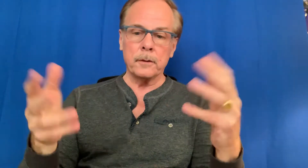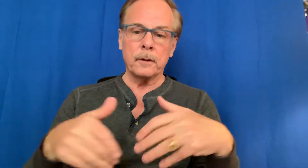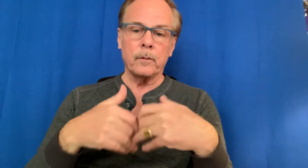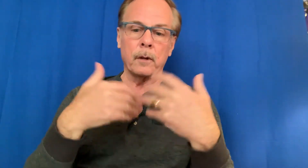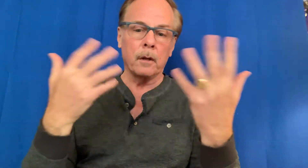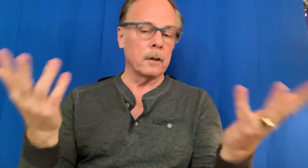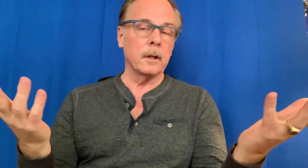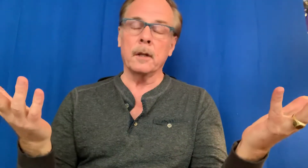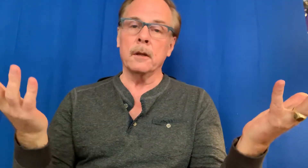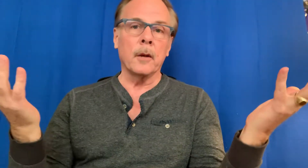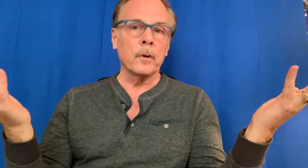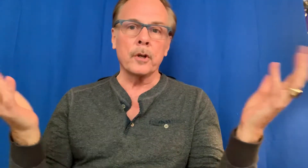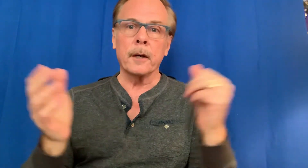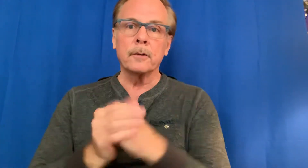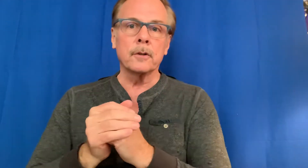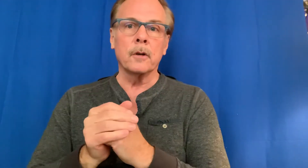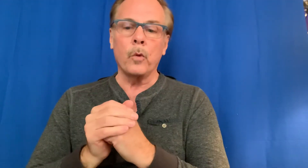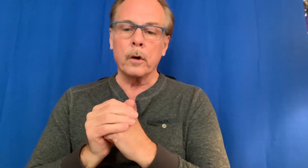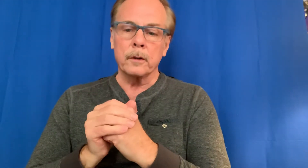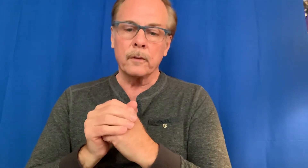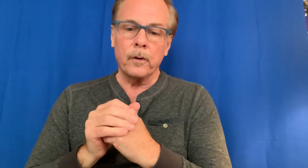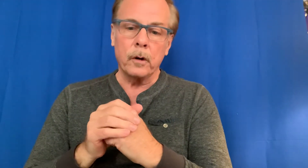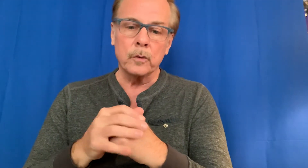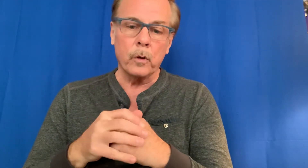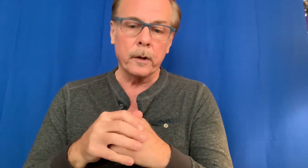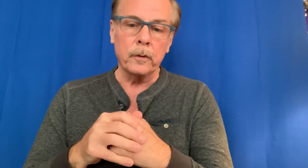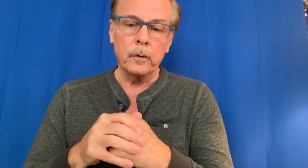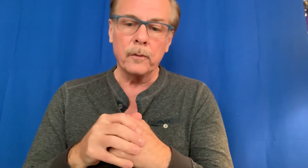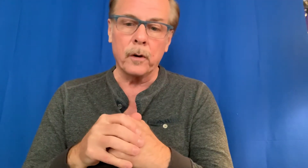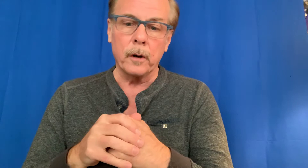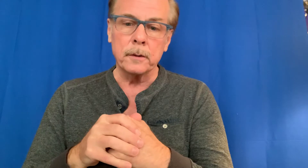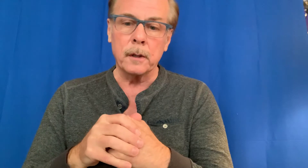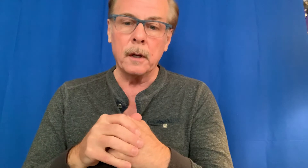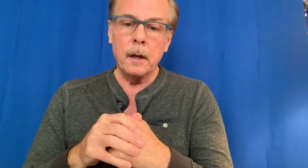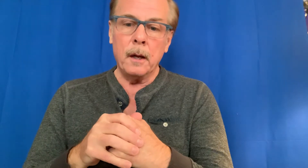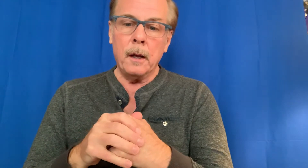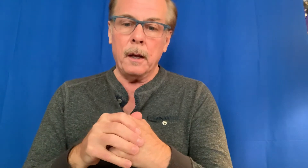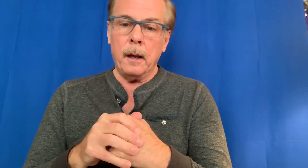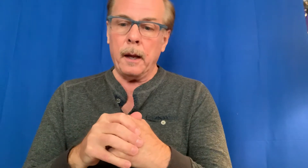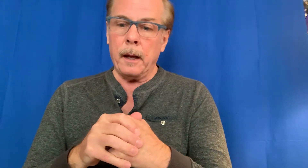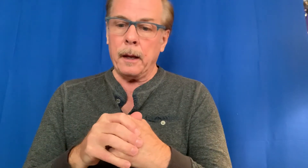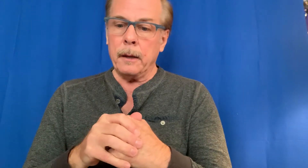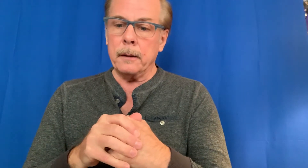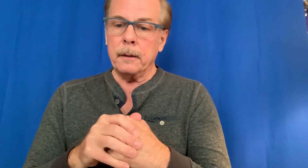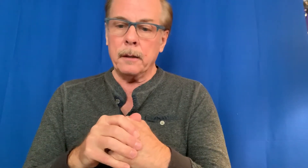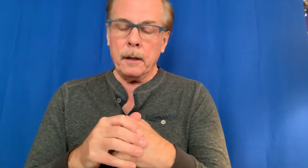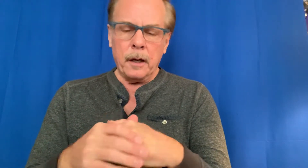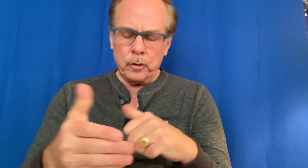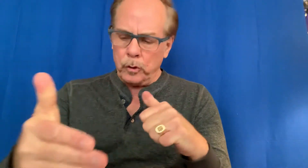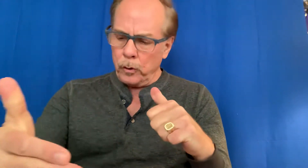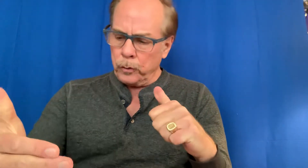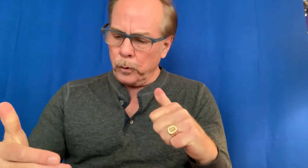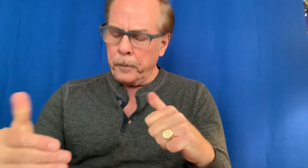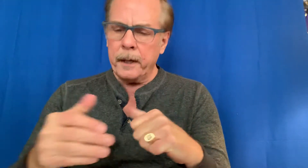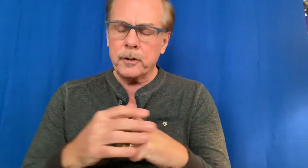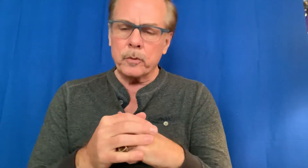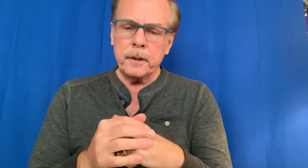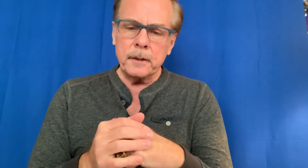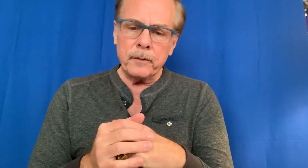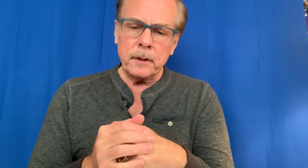and where the lumberjack is going to walk to the forest, walking through the forest. And as you go through page 317,